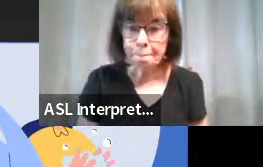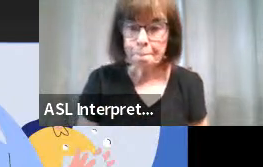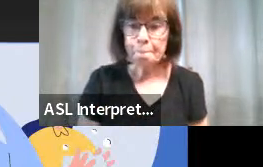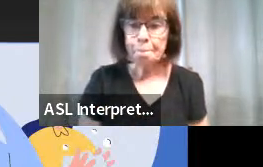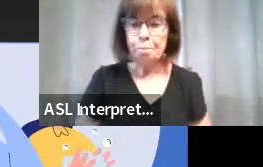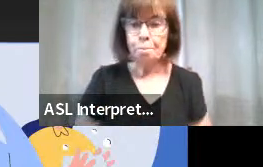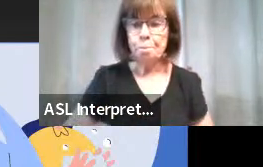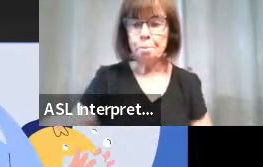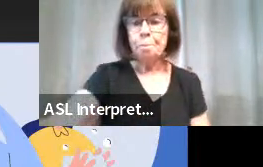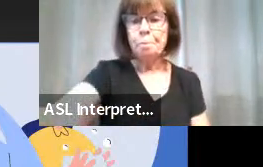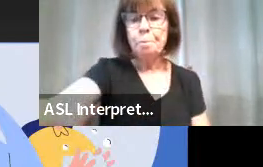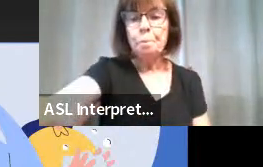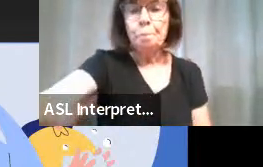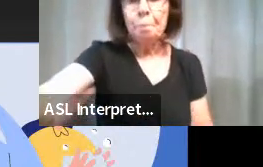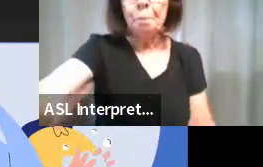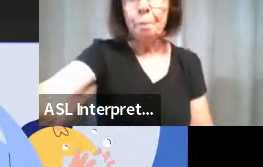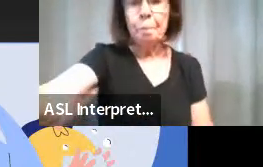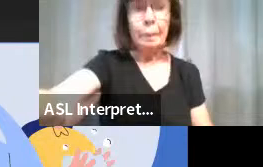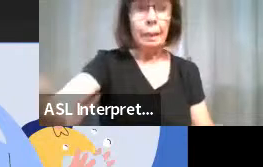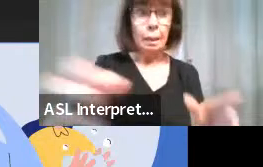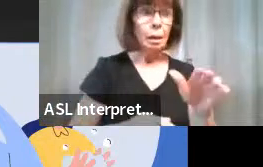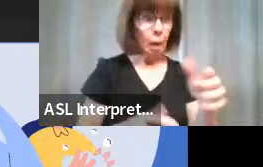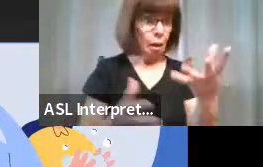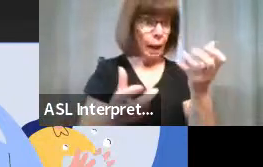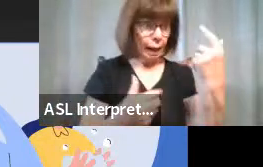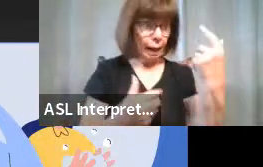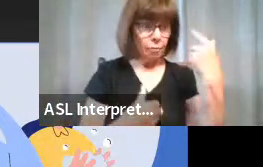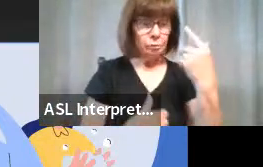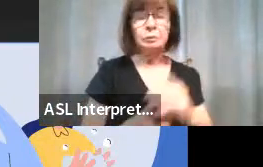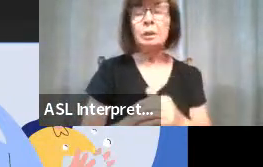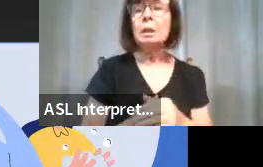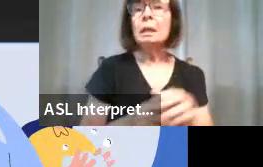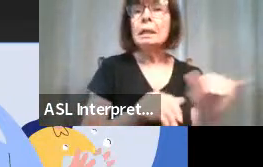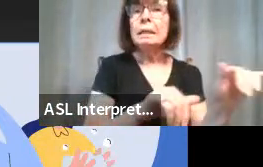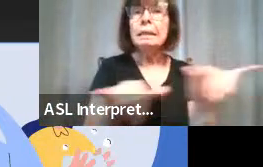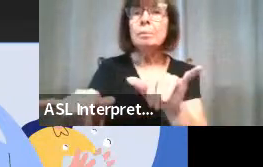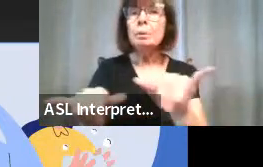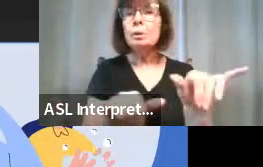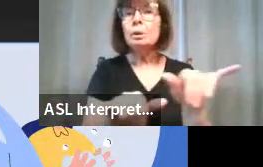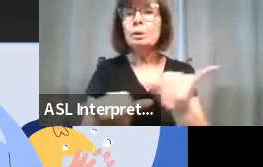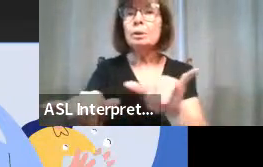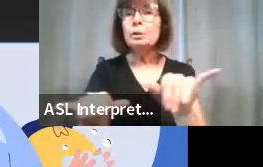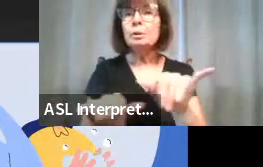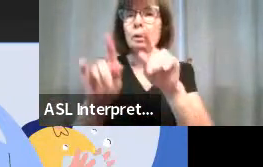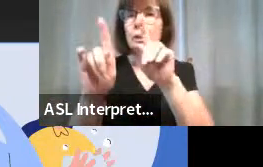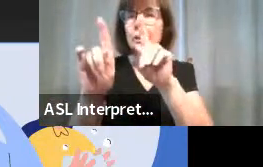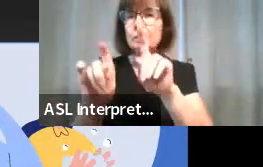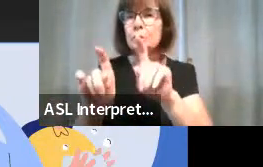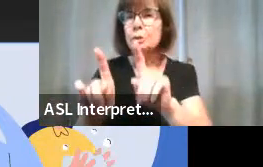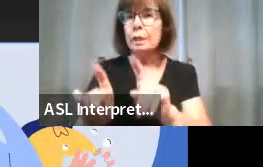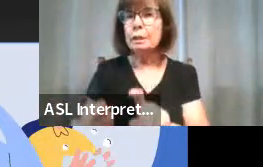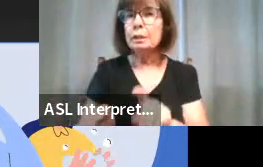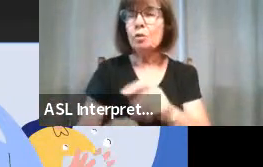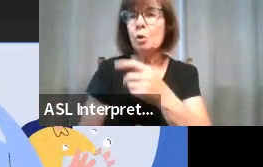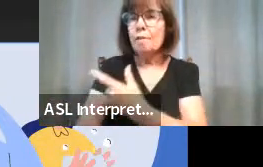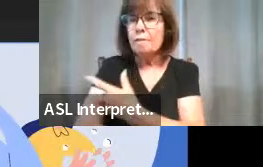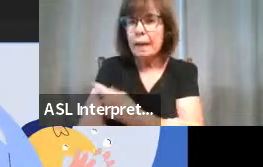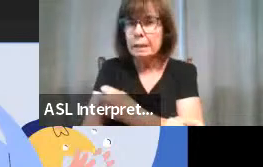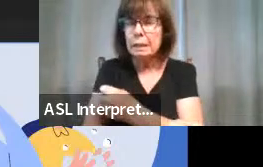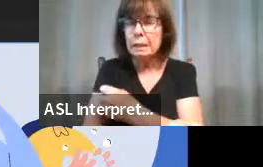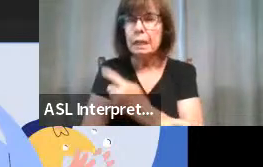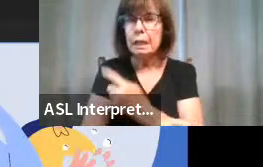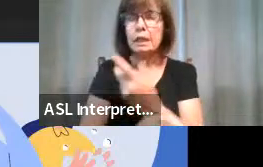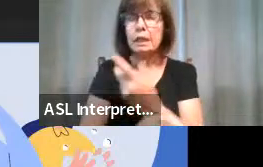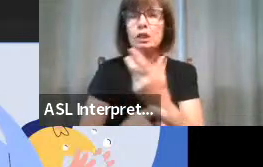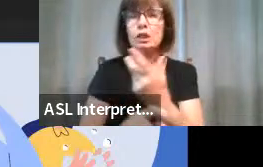If I may. Mm-hmm. Similarities with regards to monkeypox, with regards to testing, with regards to vaccination, they're